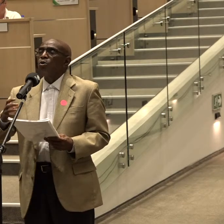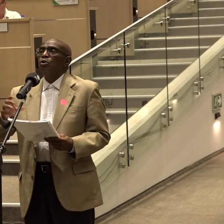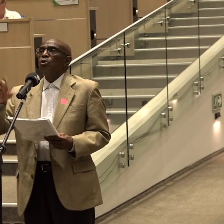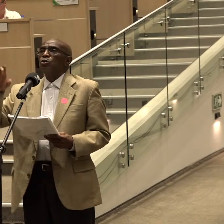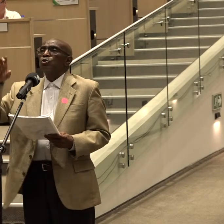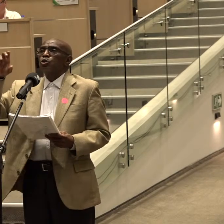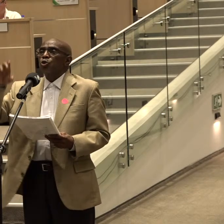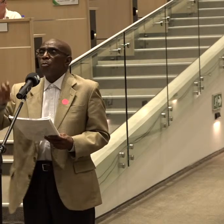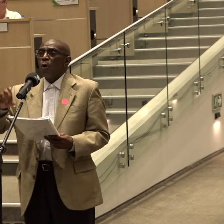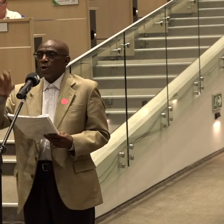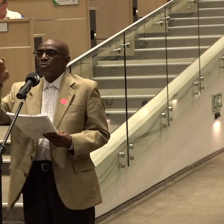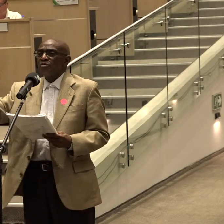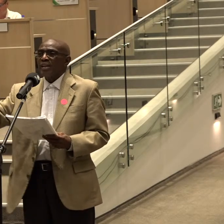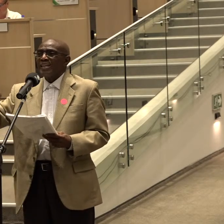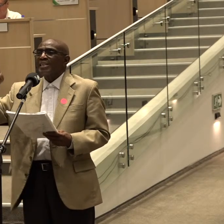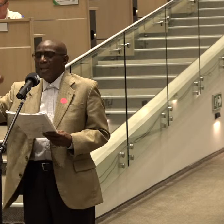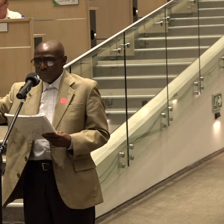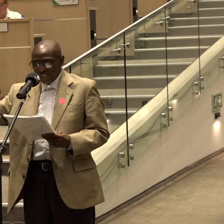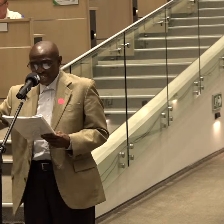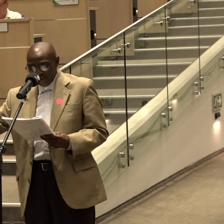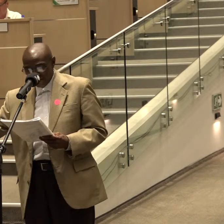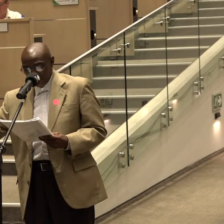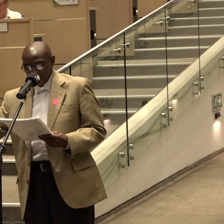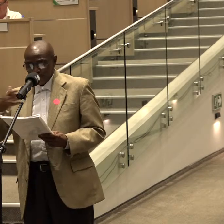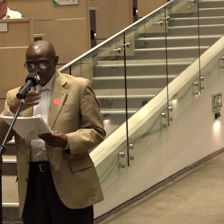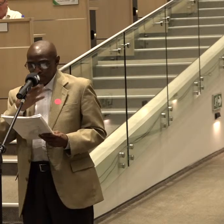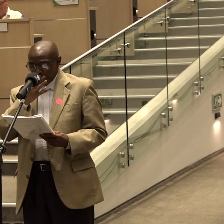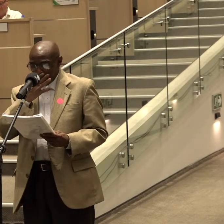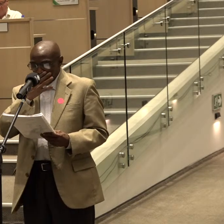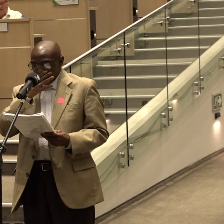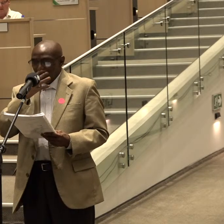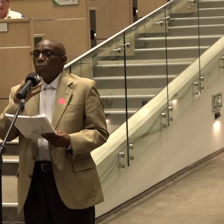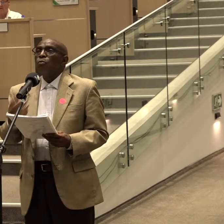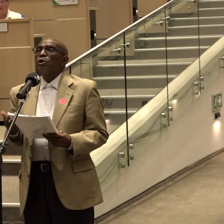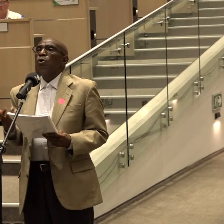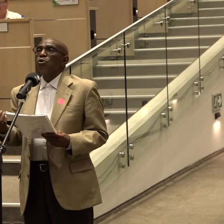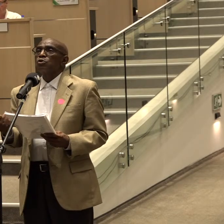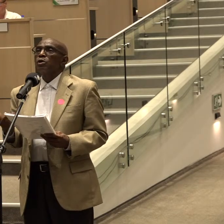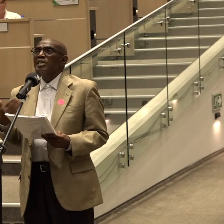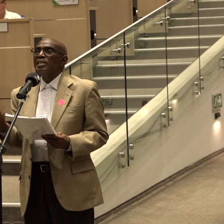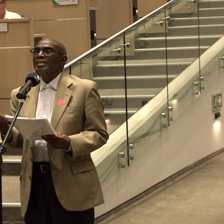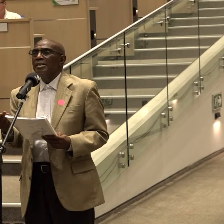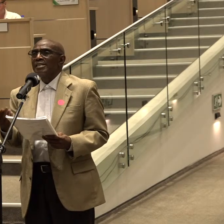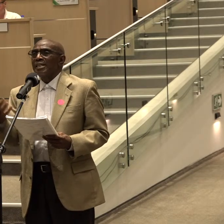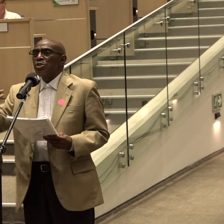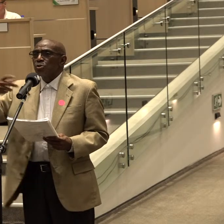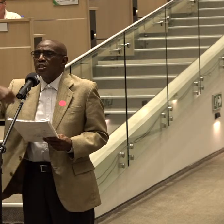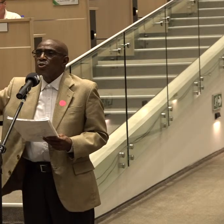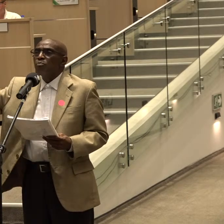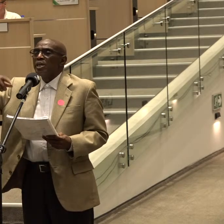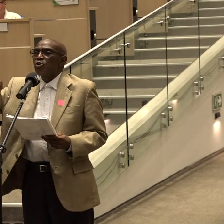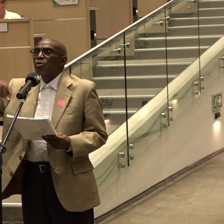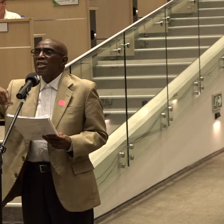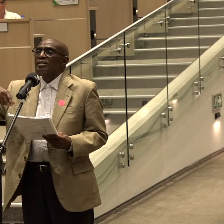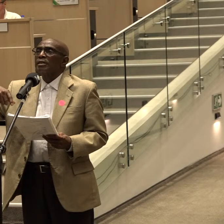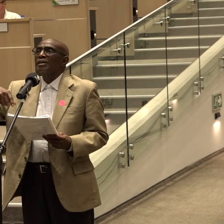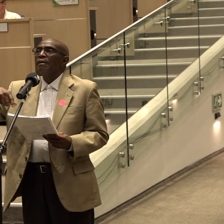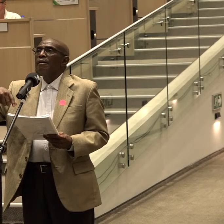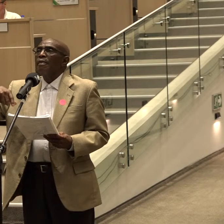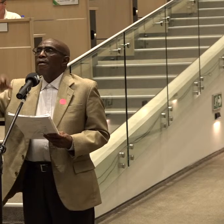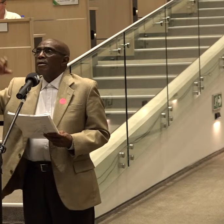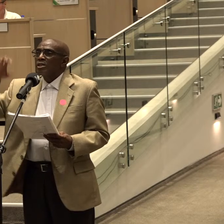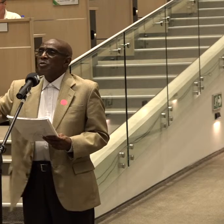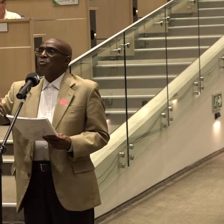how stop or prevent people's death we also need security to make sure